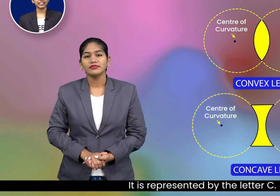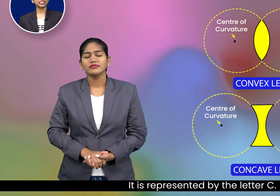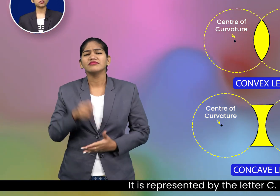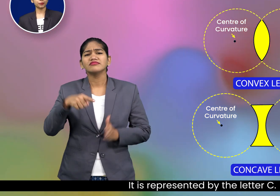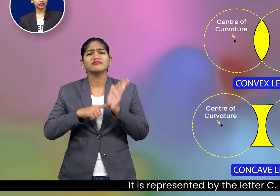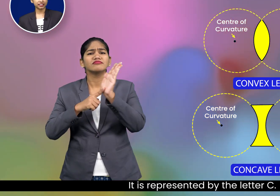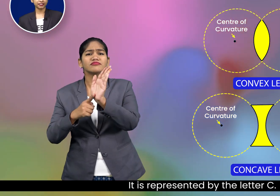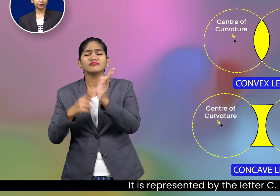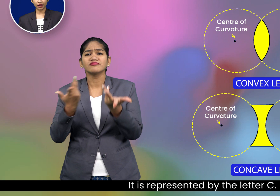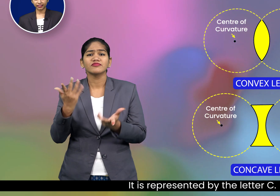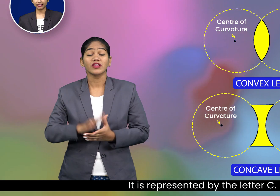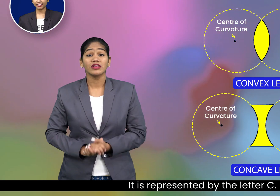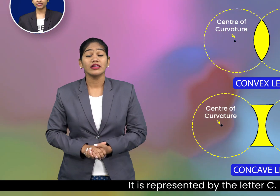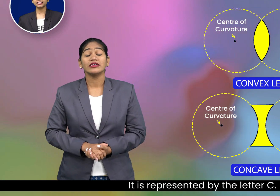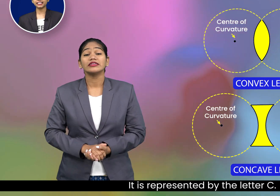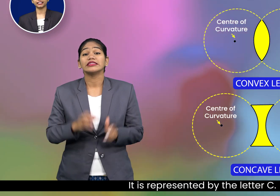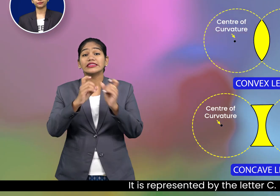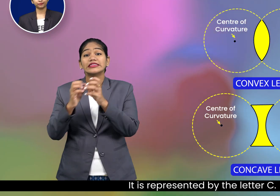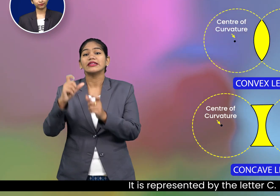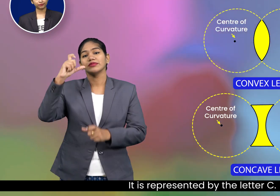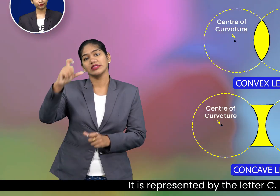It is represented by the letter C.